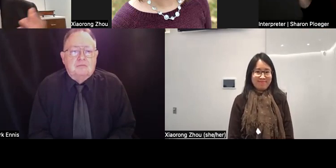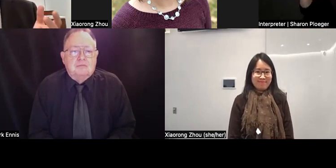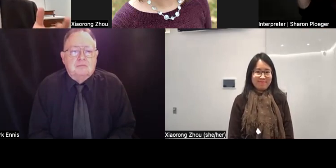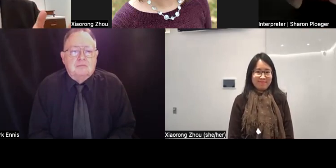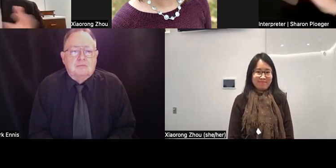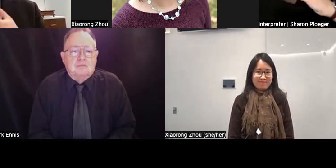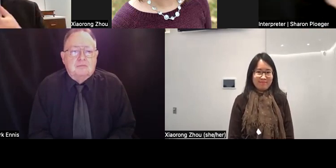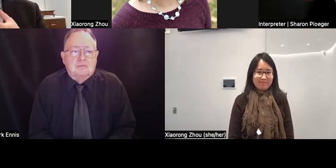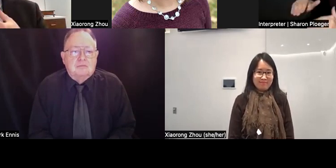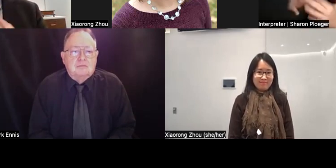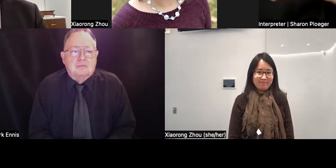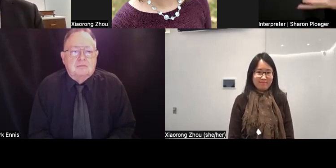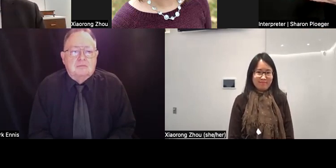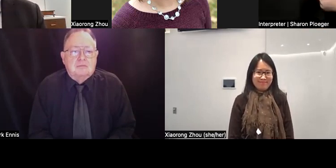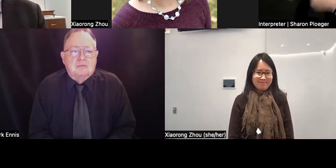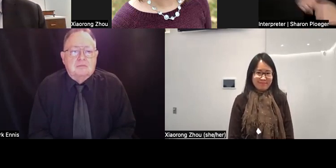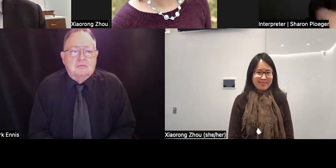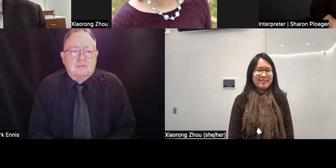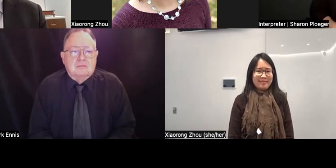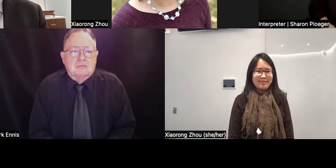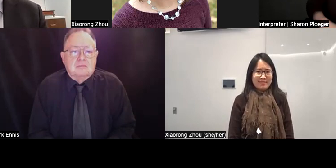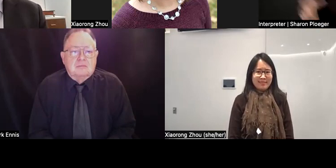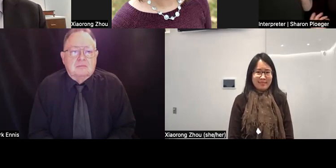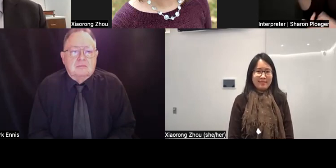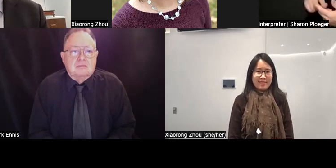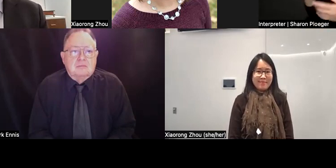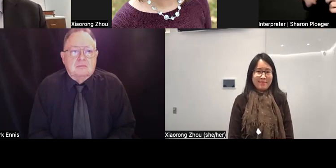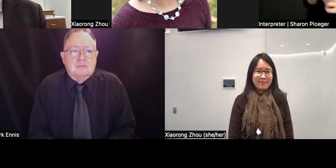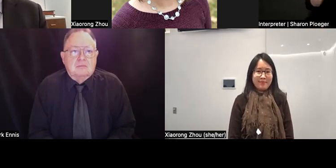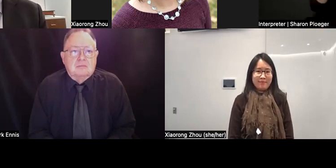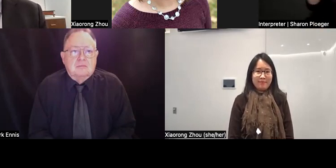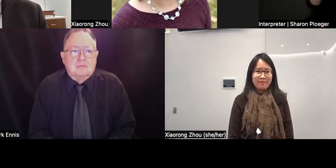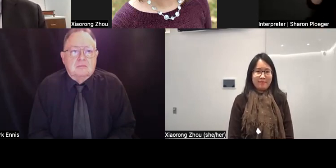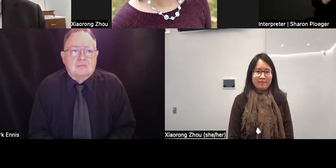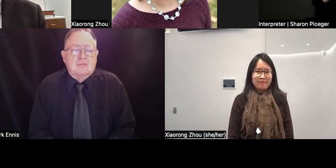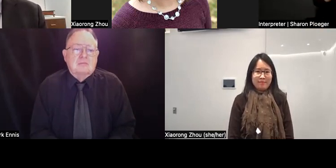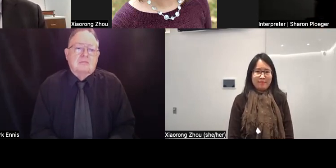education shaped you into the advocate that you are today?